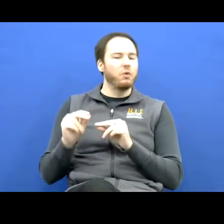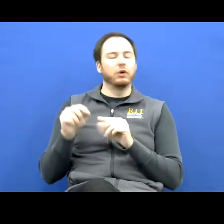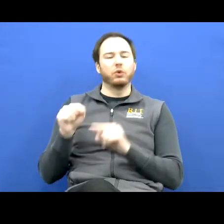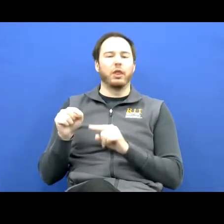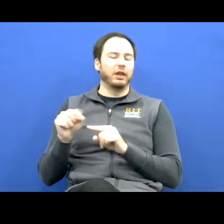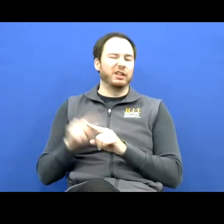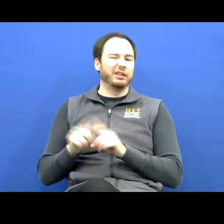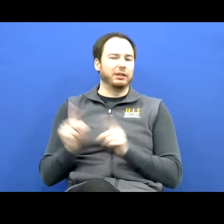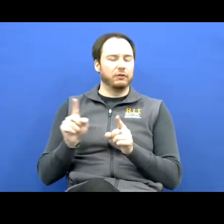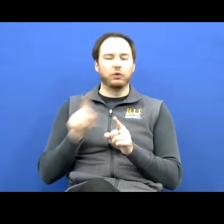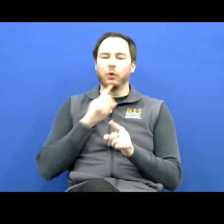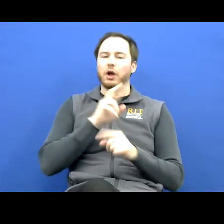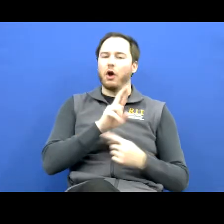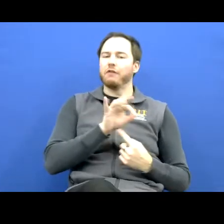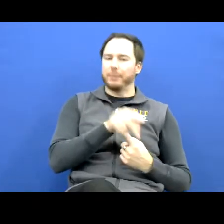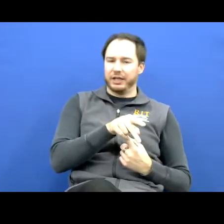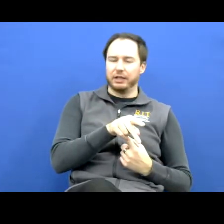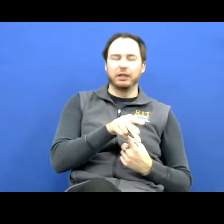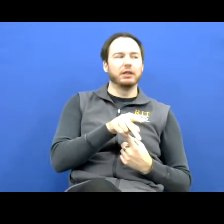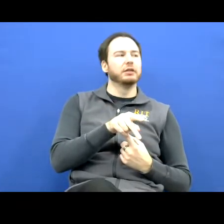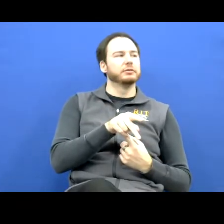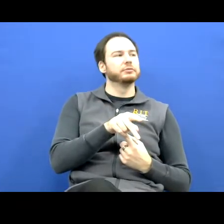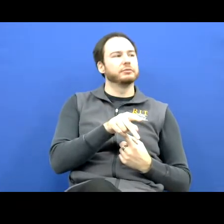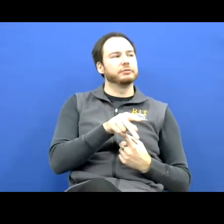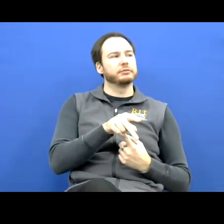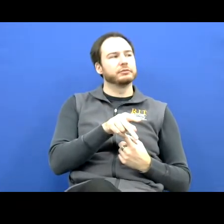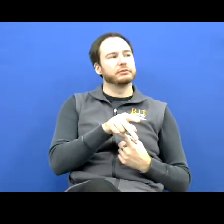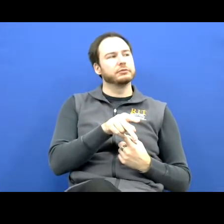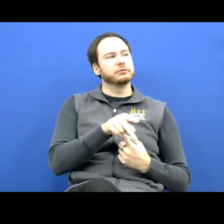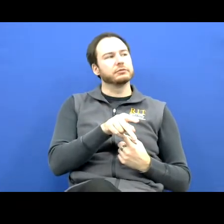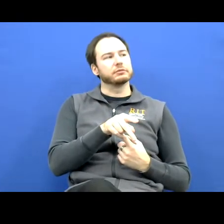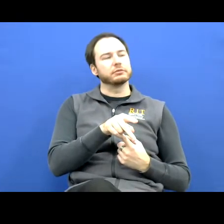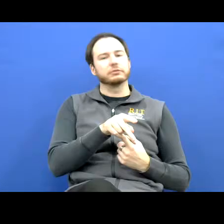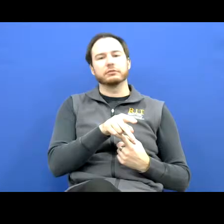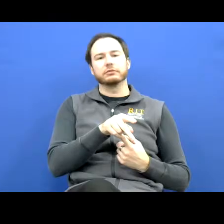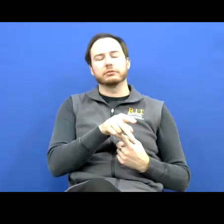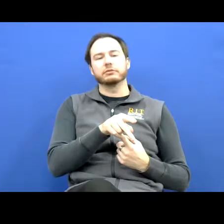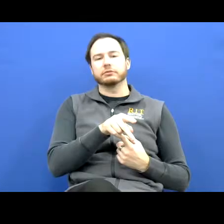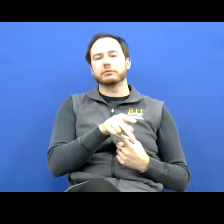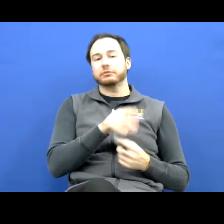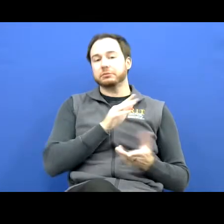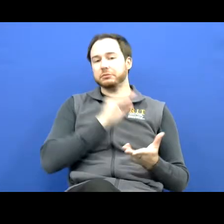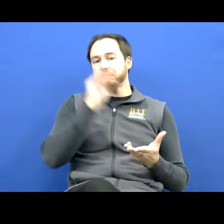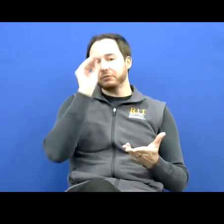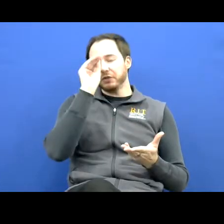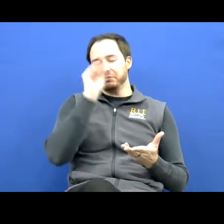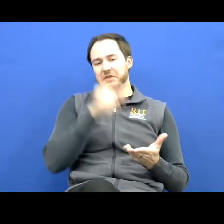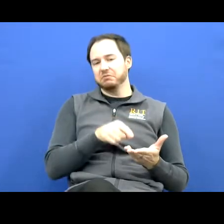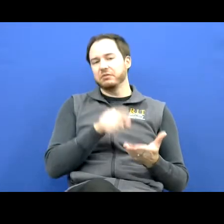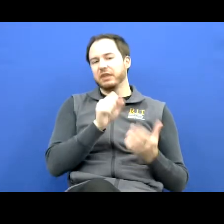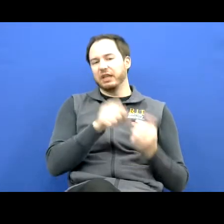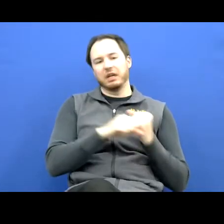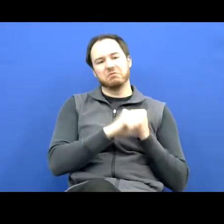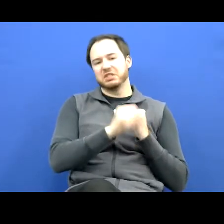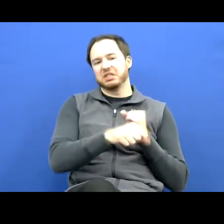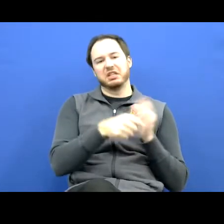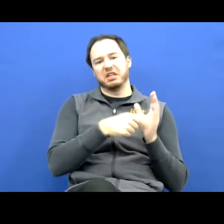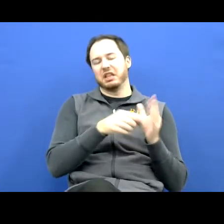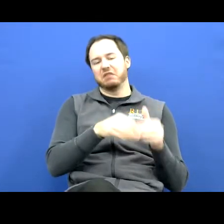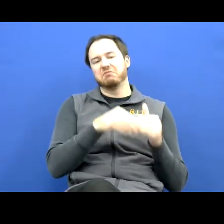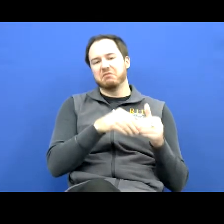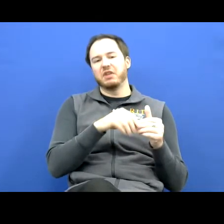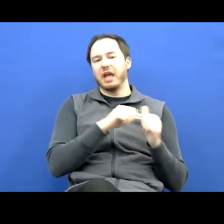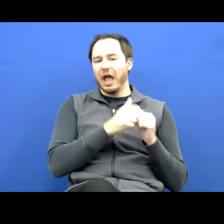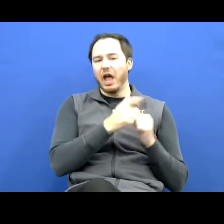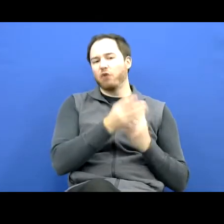So it's an RFP, and it's my opinion that you can extend the deadlines by